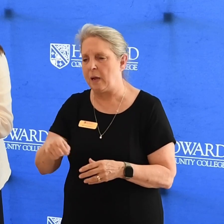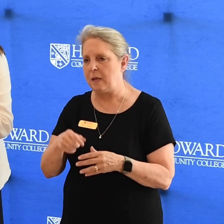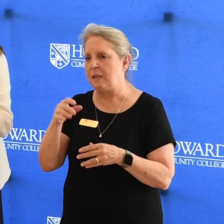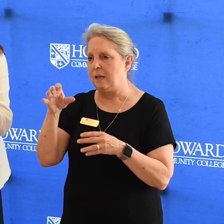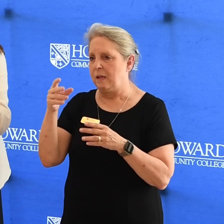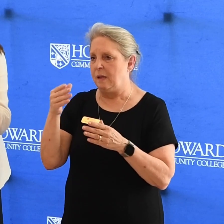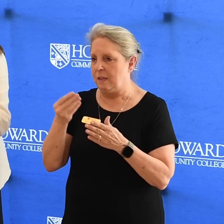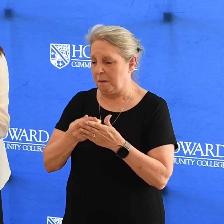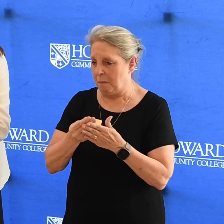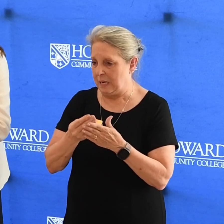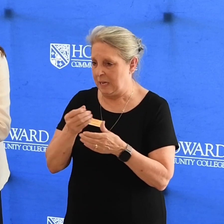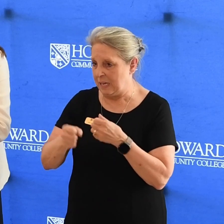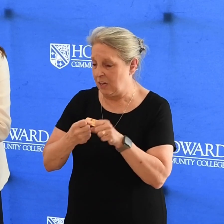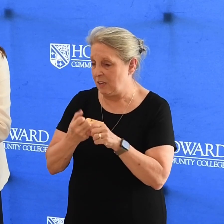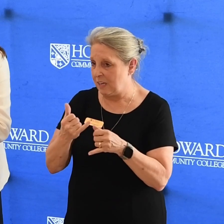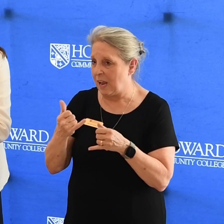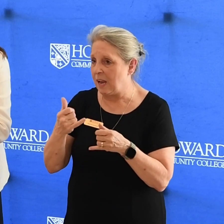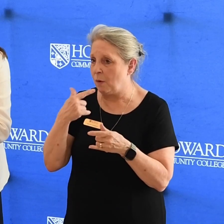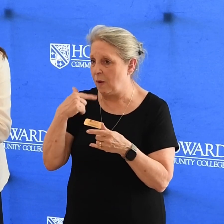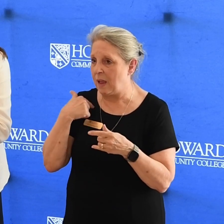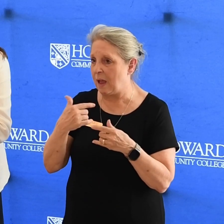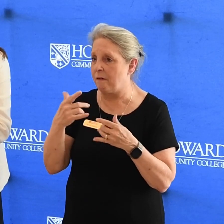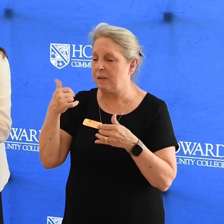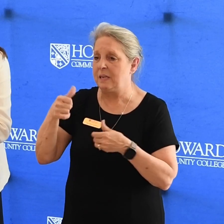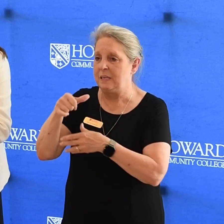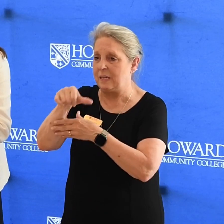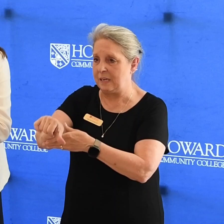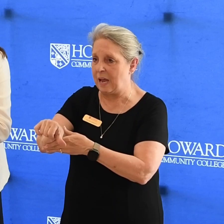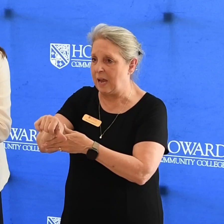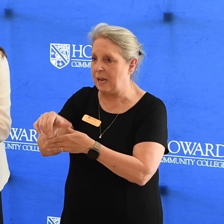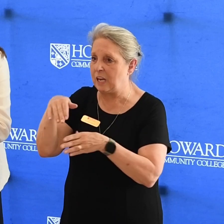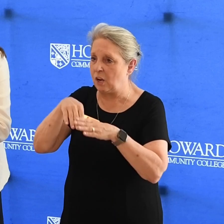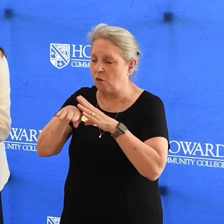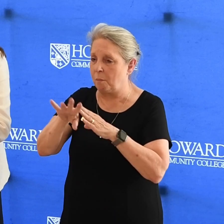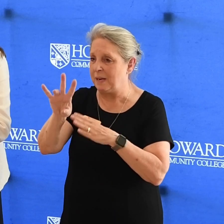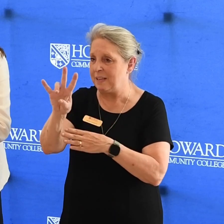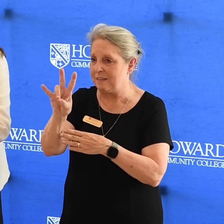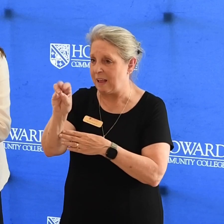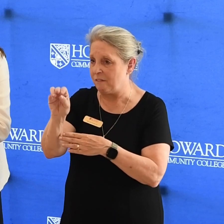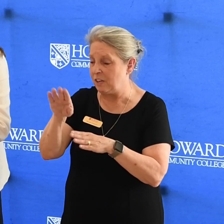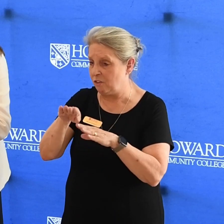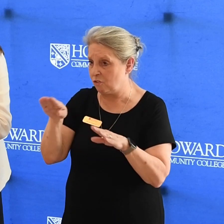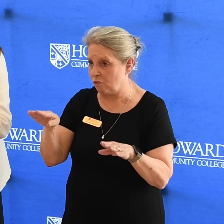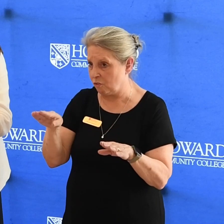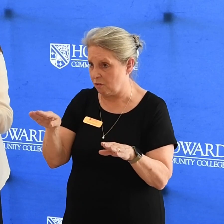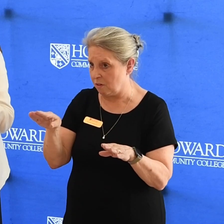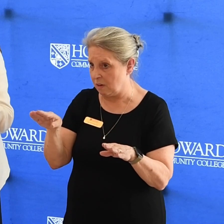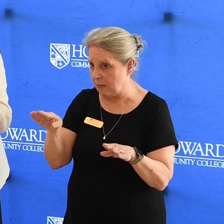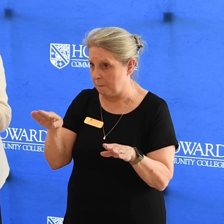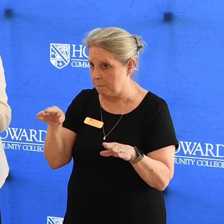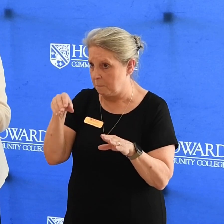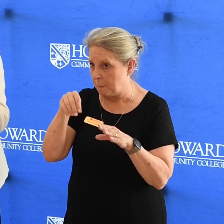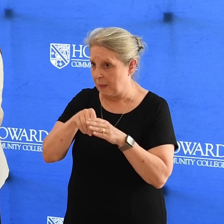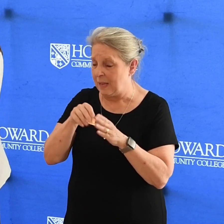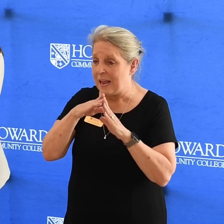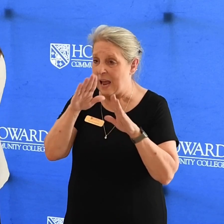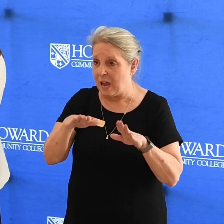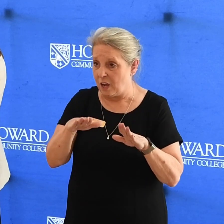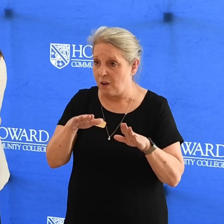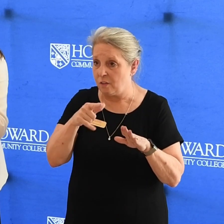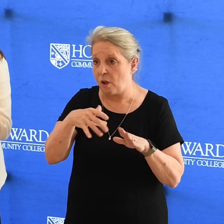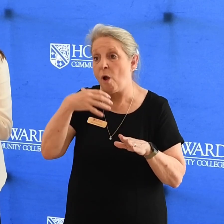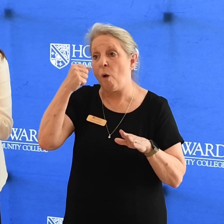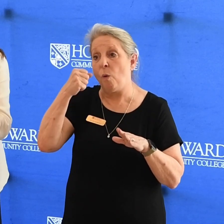year to date, you heard Dr. Ball mention it, we have denied enrollment to 70 children in households that their